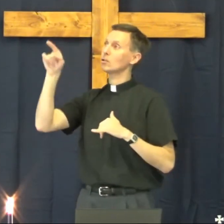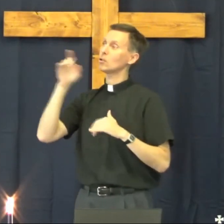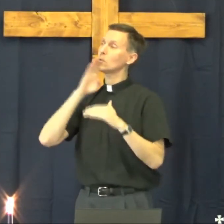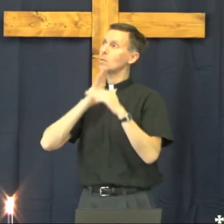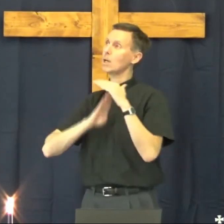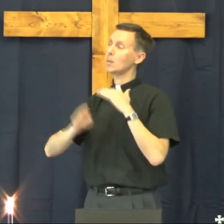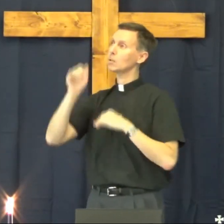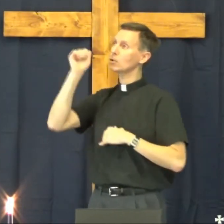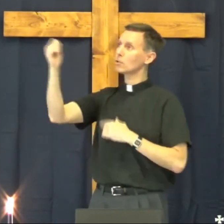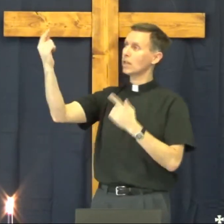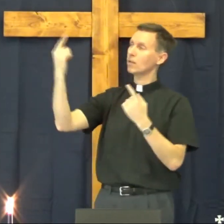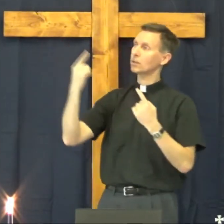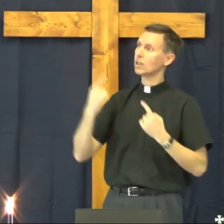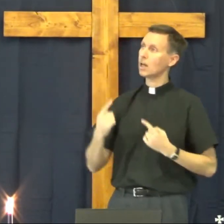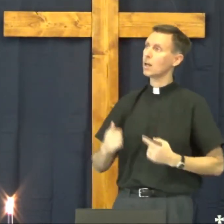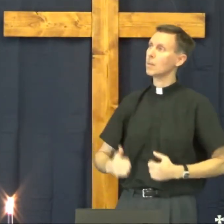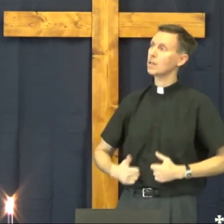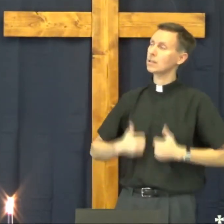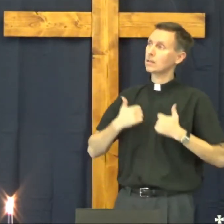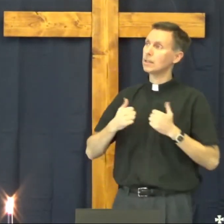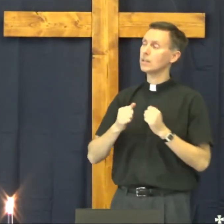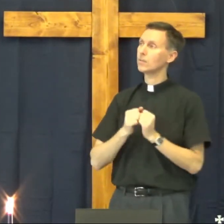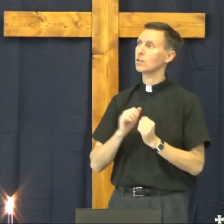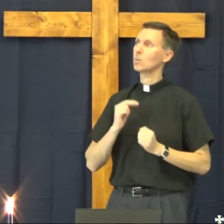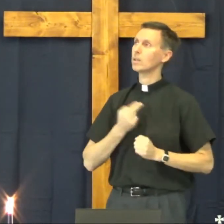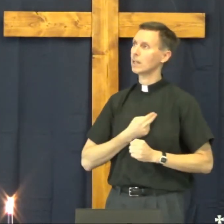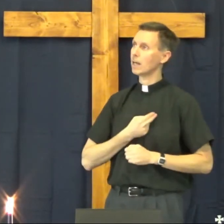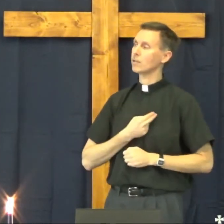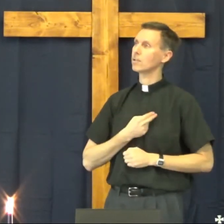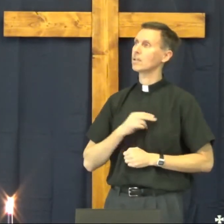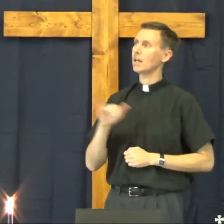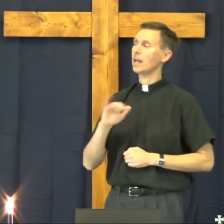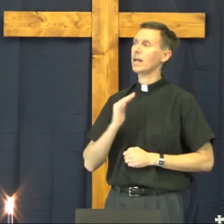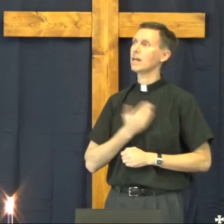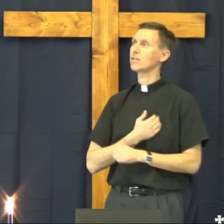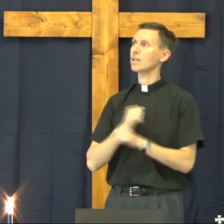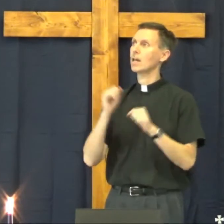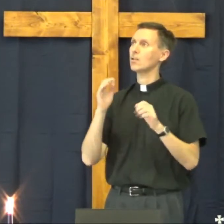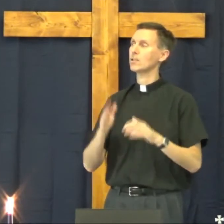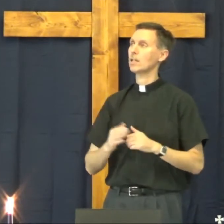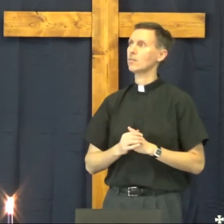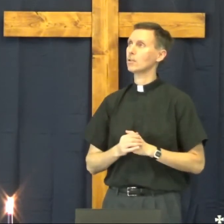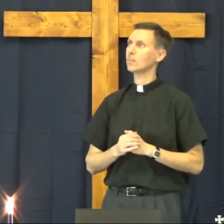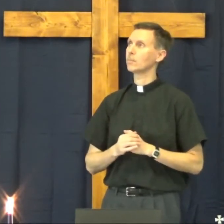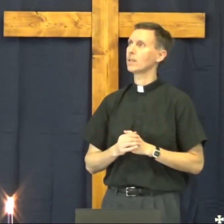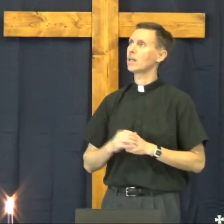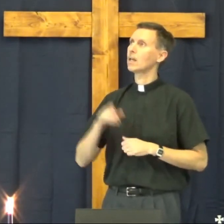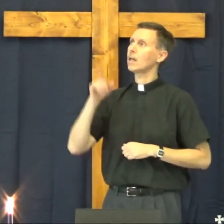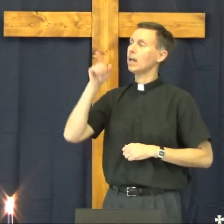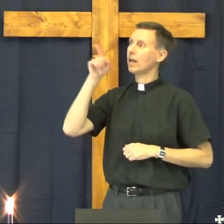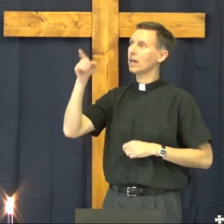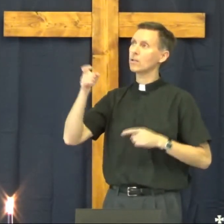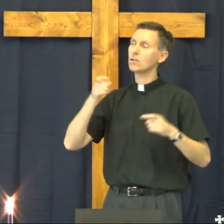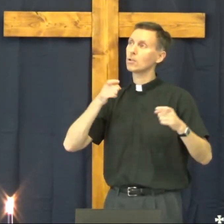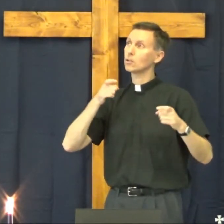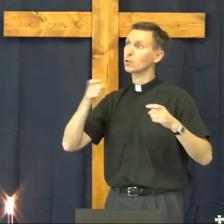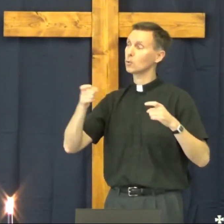you humbled yourself to come to live with us as our Savior, and you